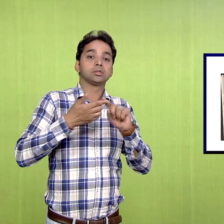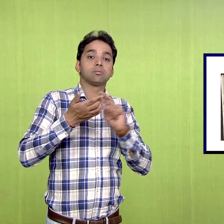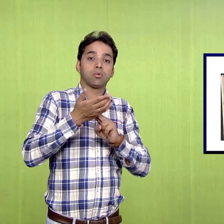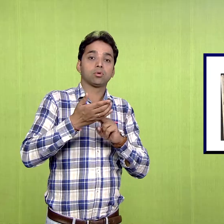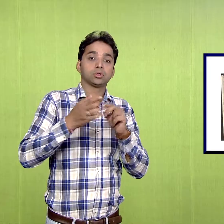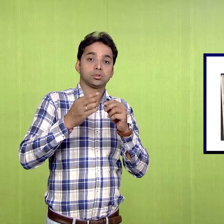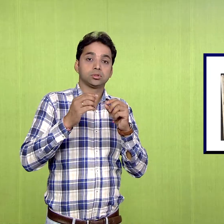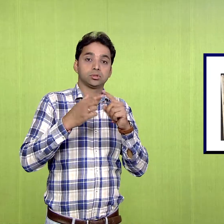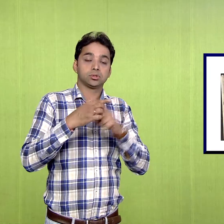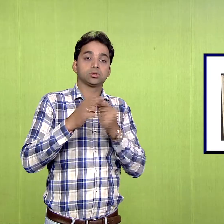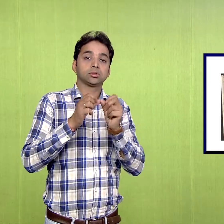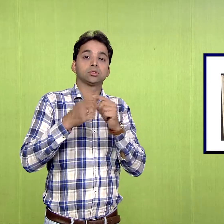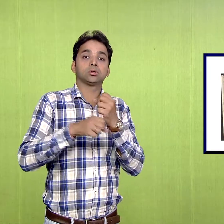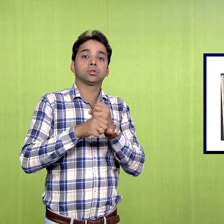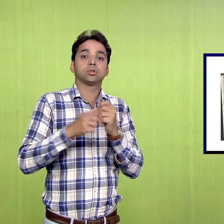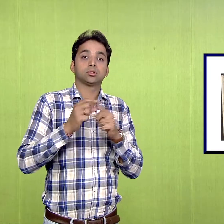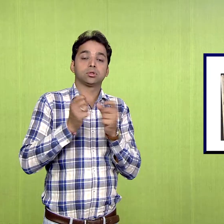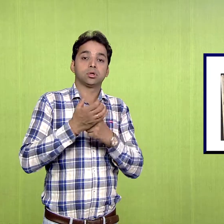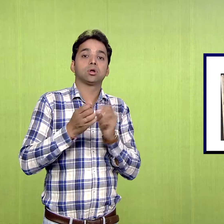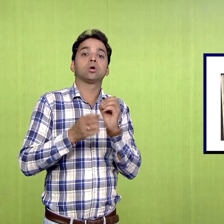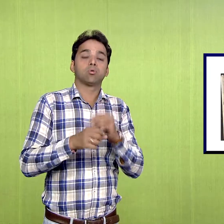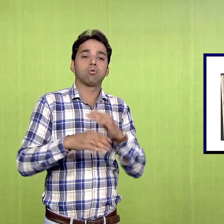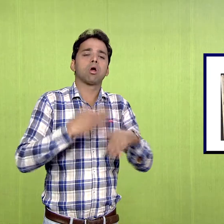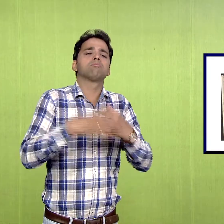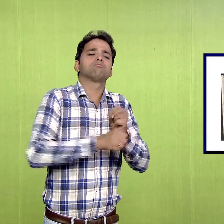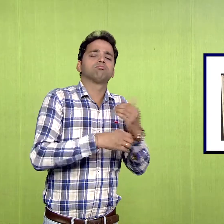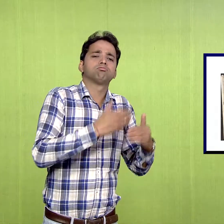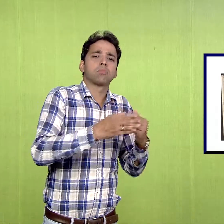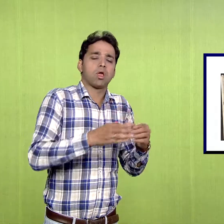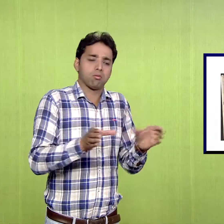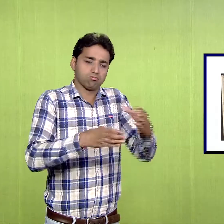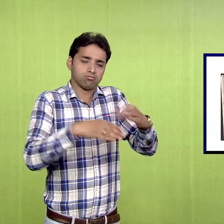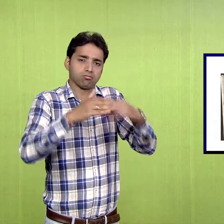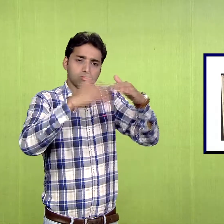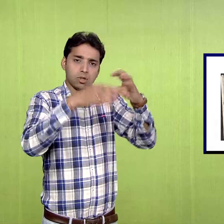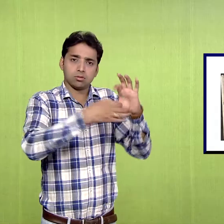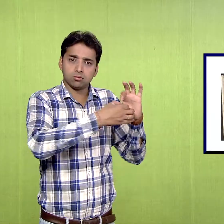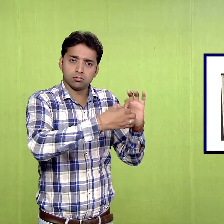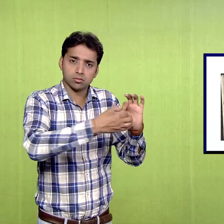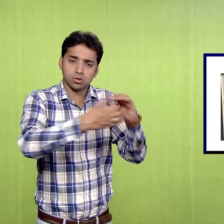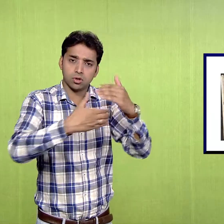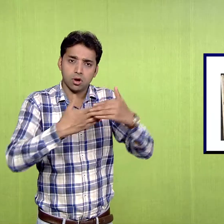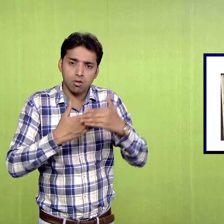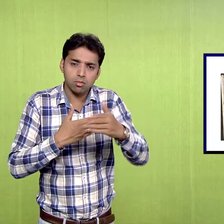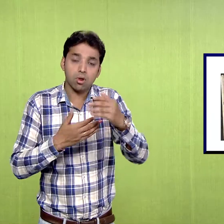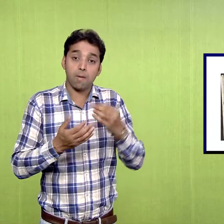sites of the Indus Valley civilization revealed the existence of a very modern urban